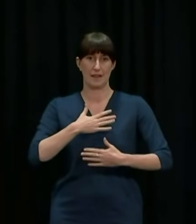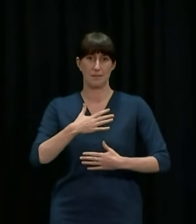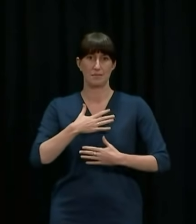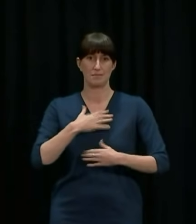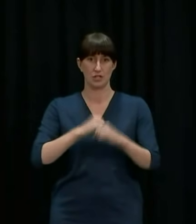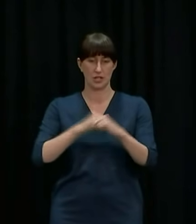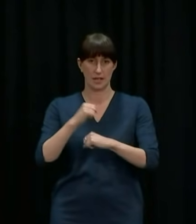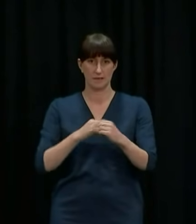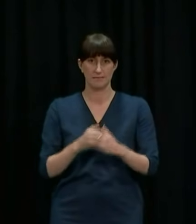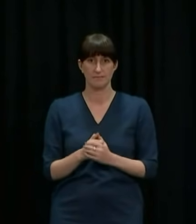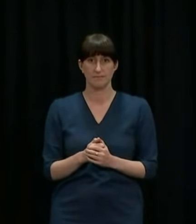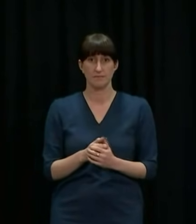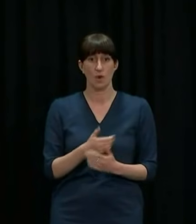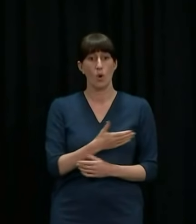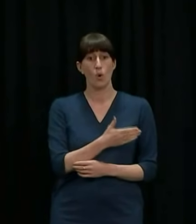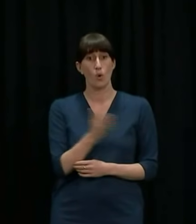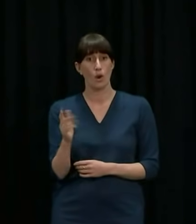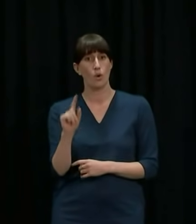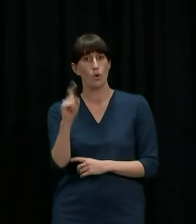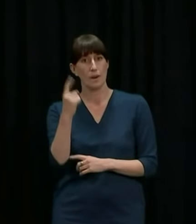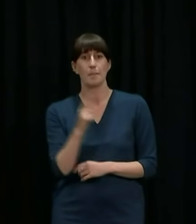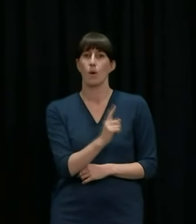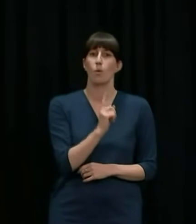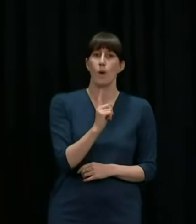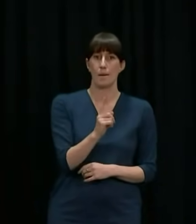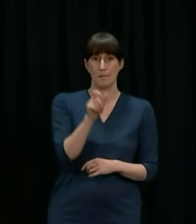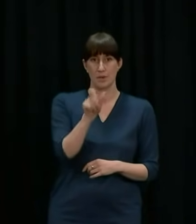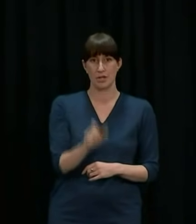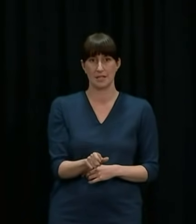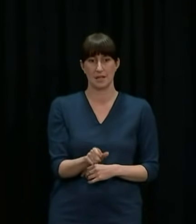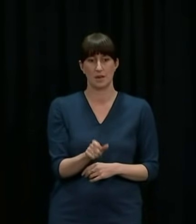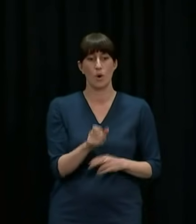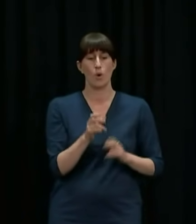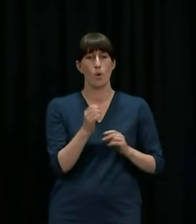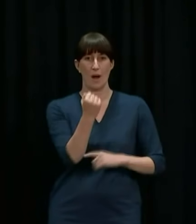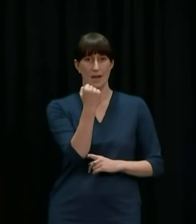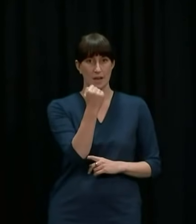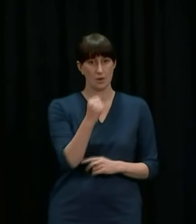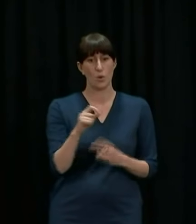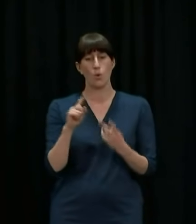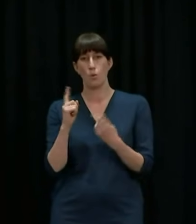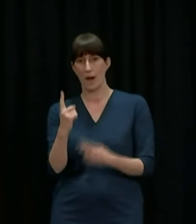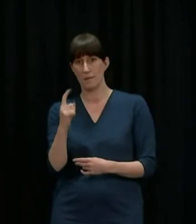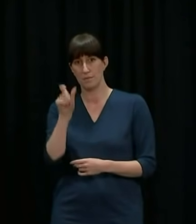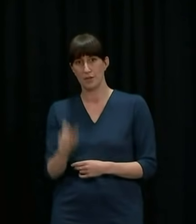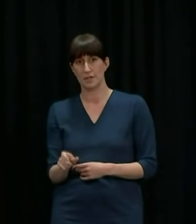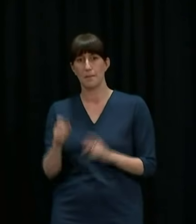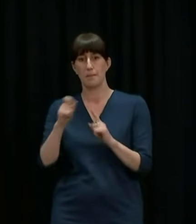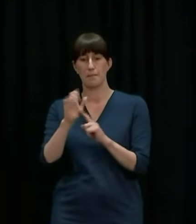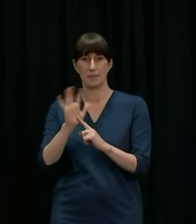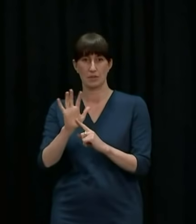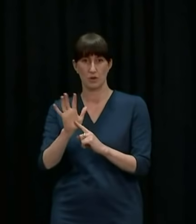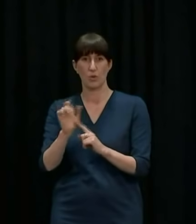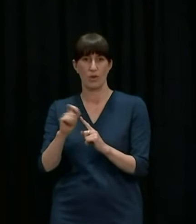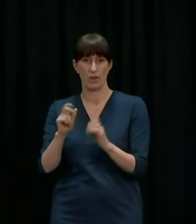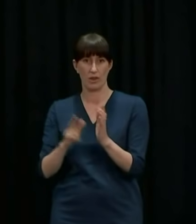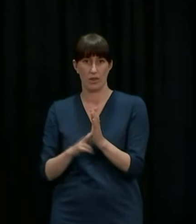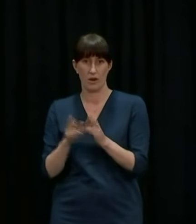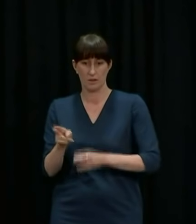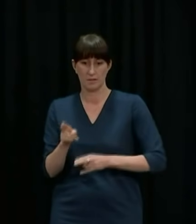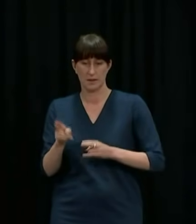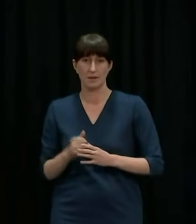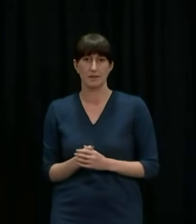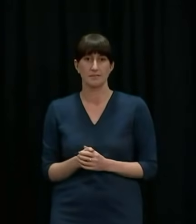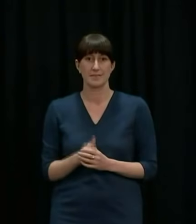bar 1 who is at Waikato Hospital, and 1 remains in Palmerston North Hospital. Good testing again